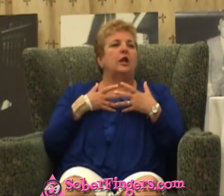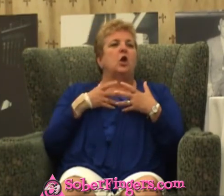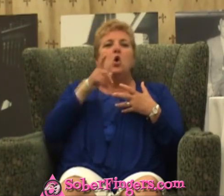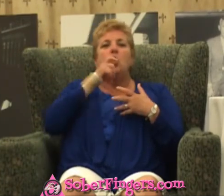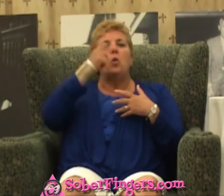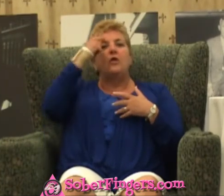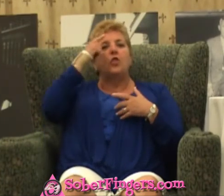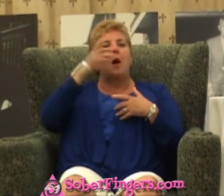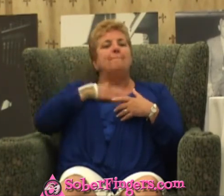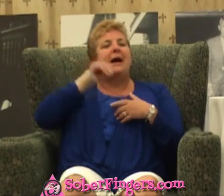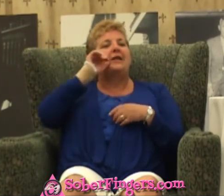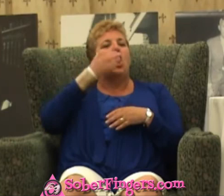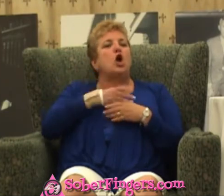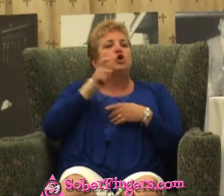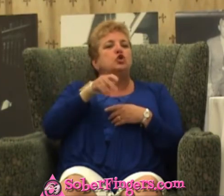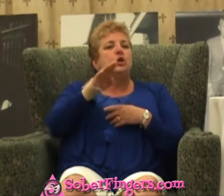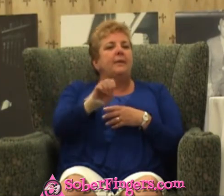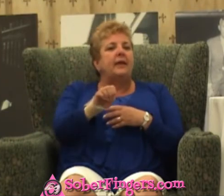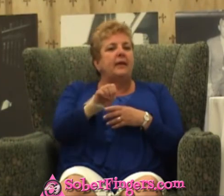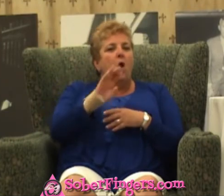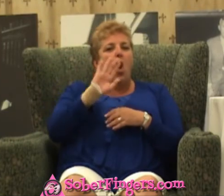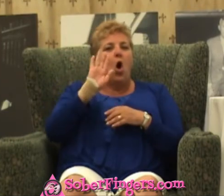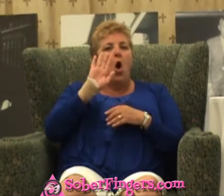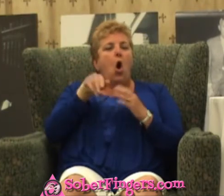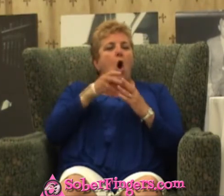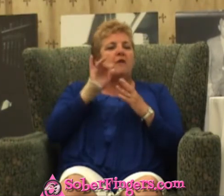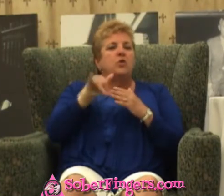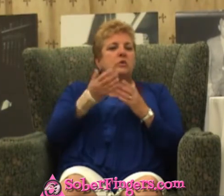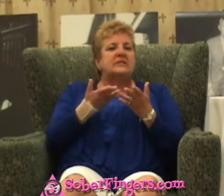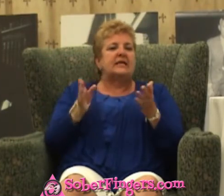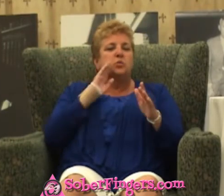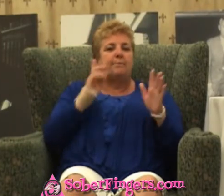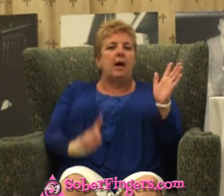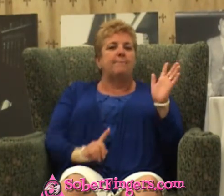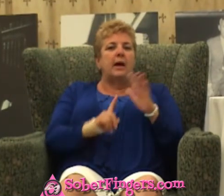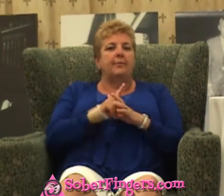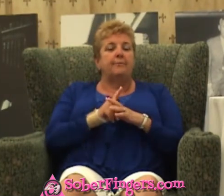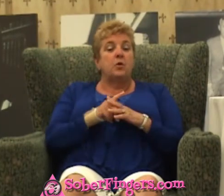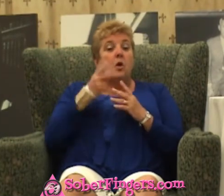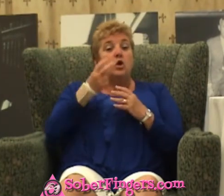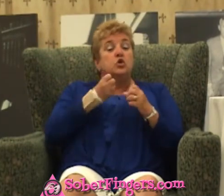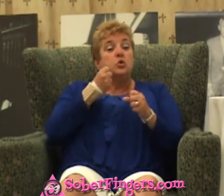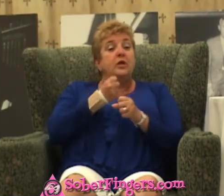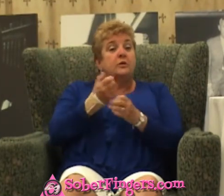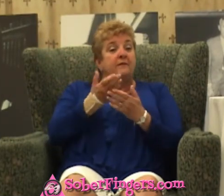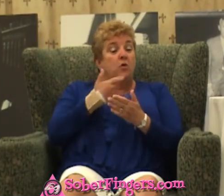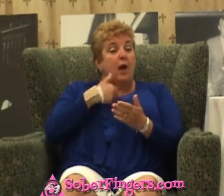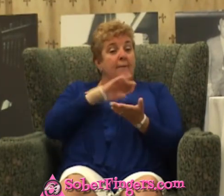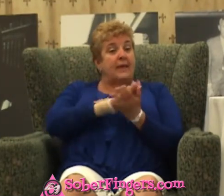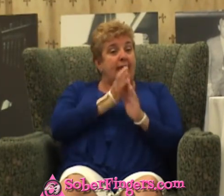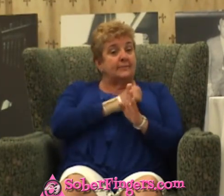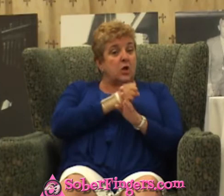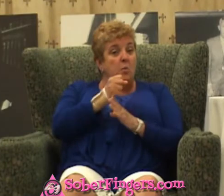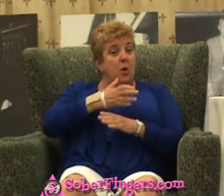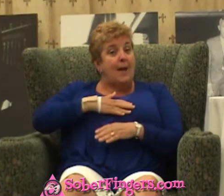things would crop up. And about 2 years before I got sober, my baby sister committed suicide at the age of 17, and it took her all weekend to